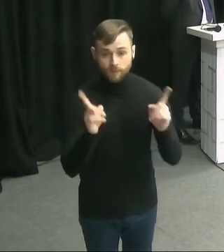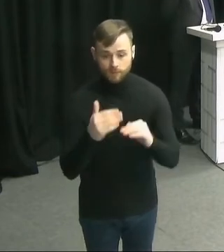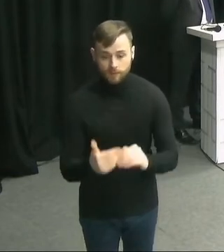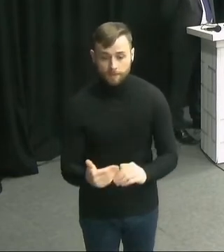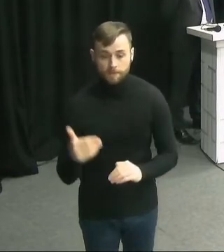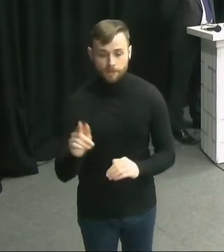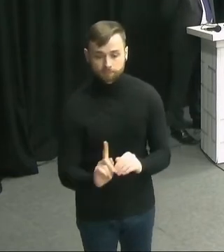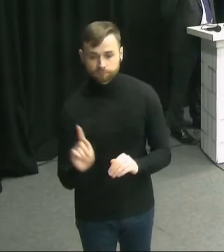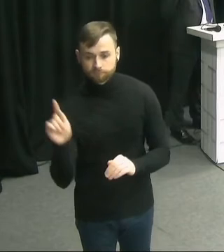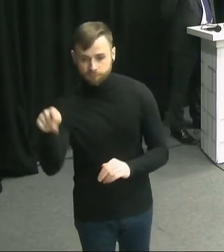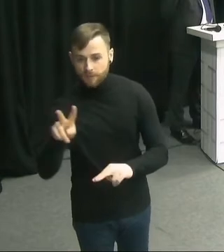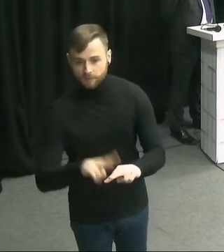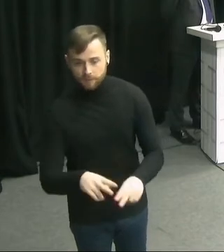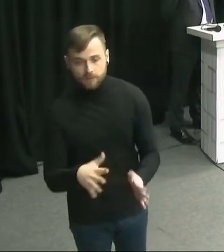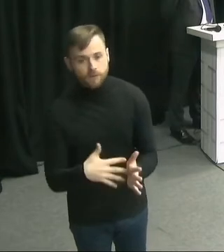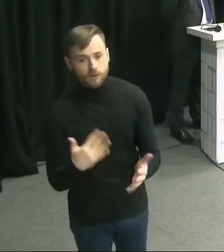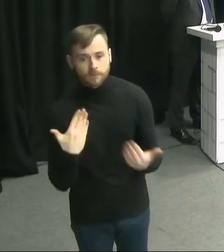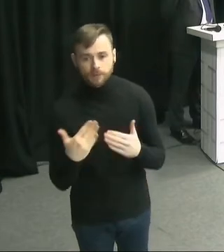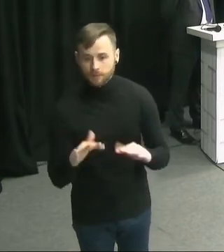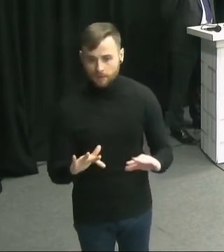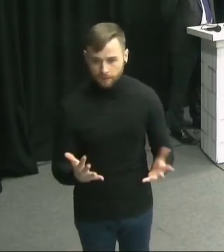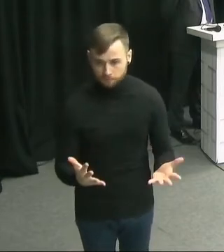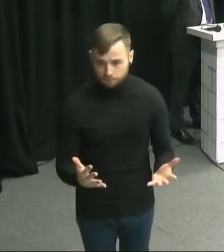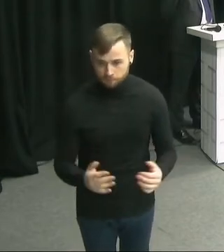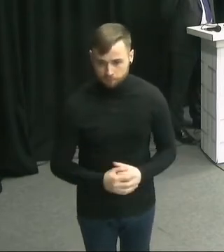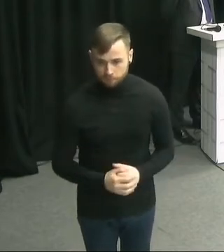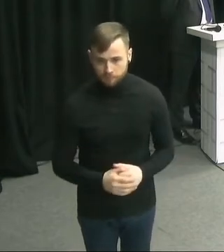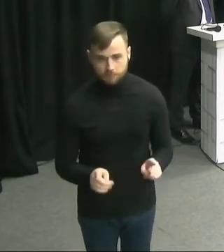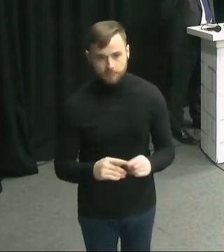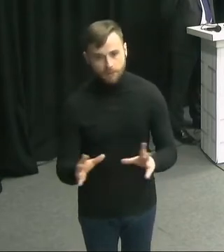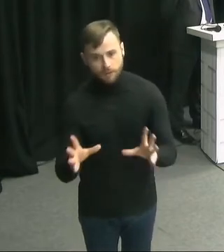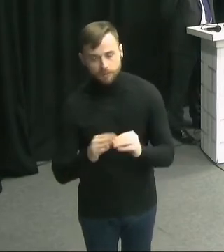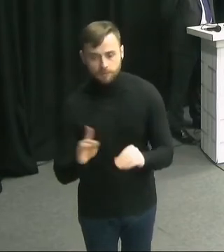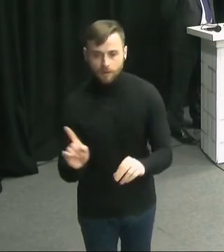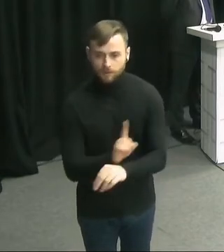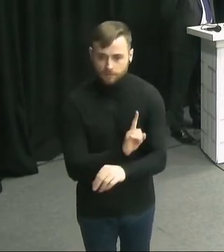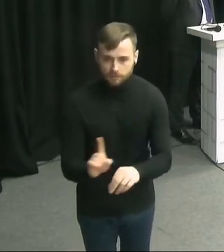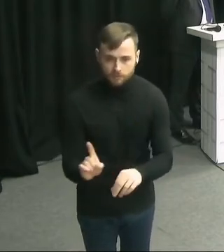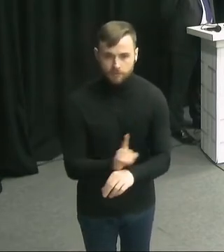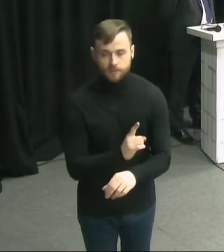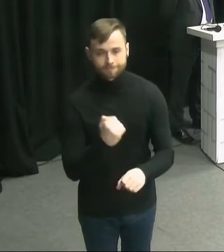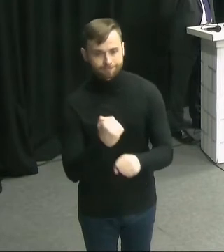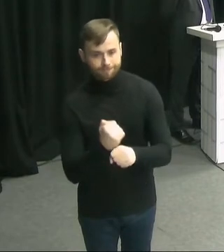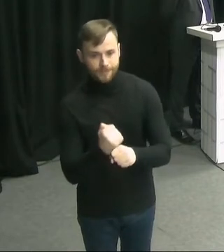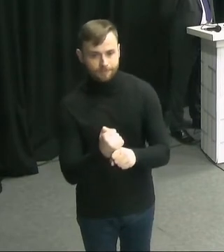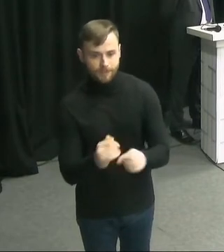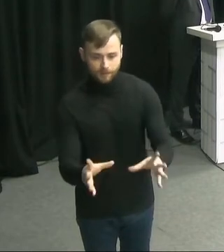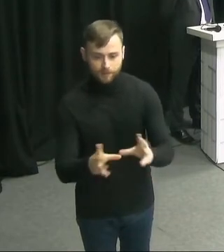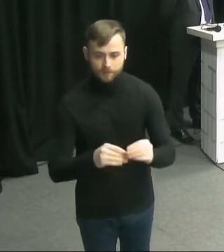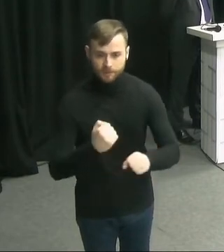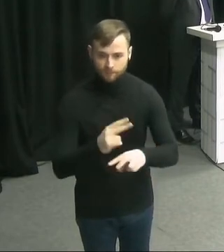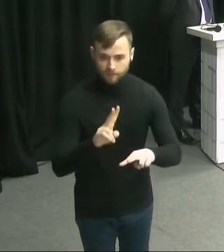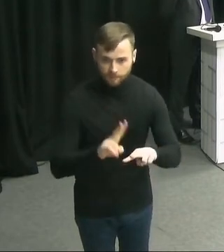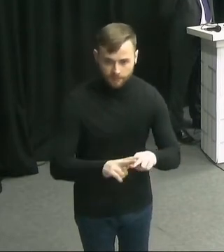too. Excursions, work in laboratories, joint events. Each faculty has